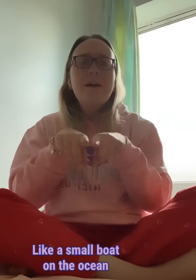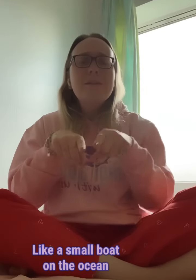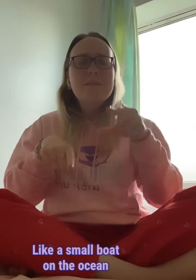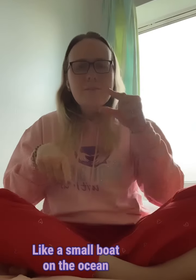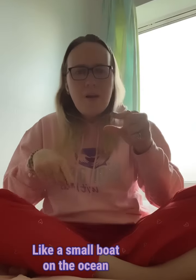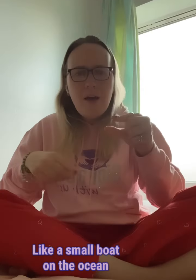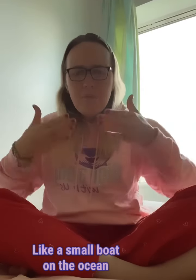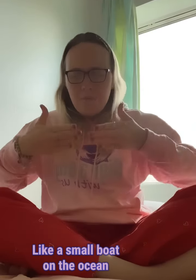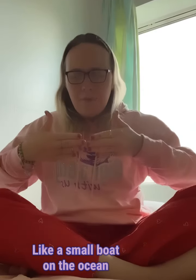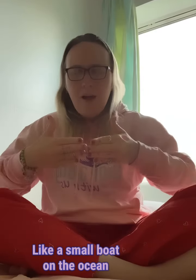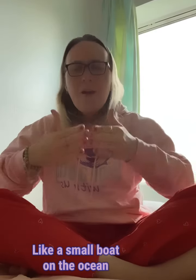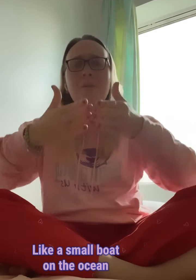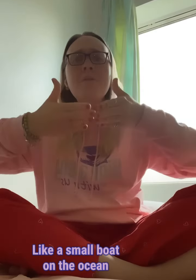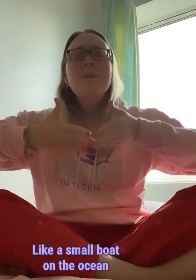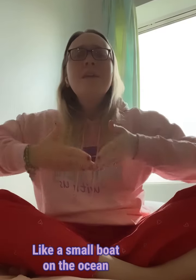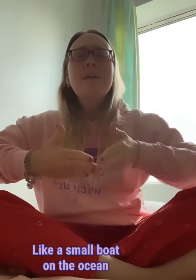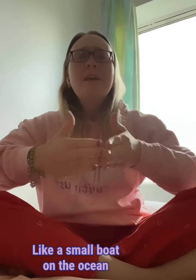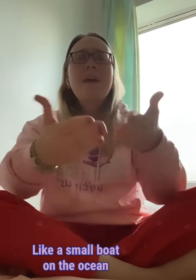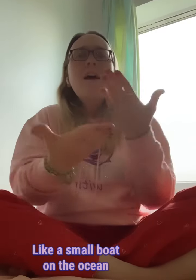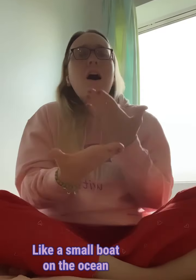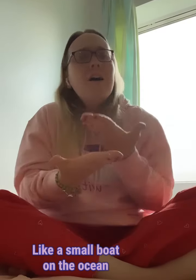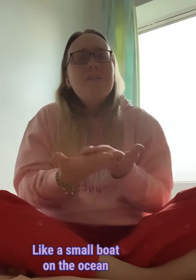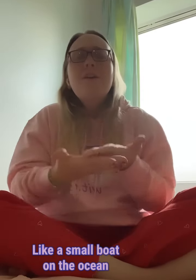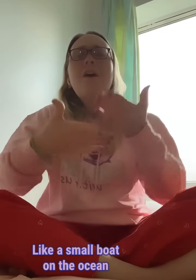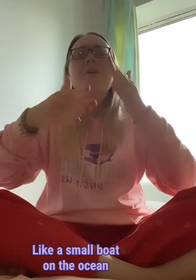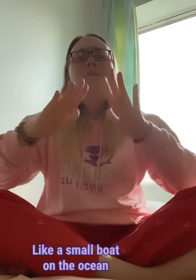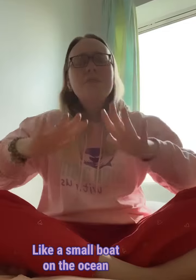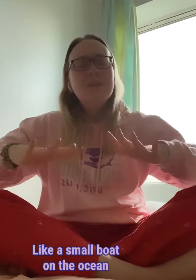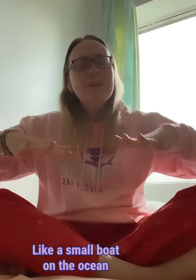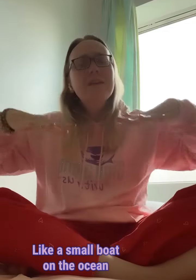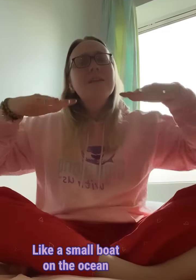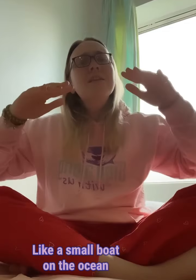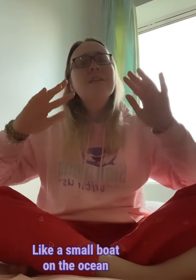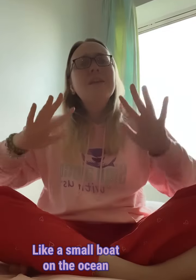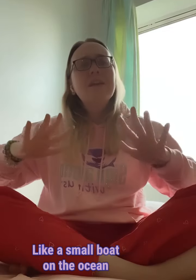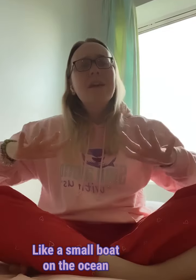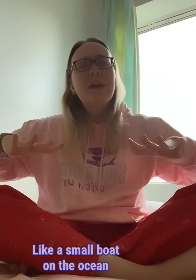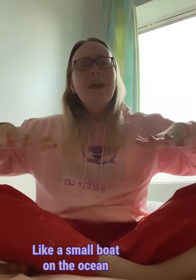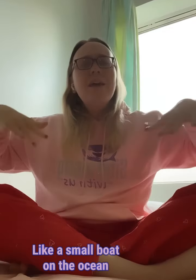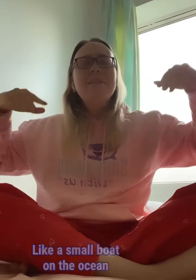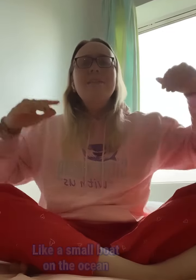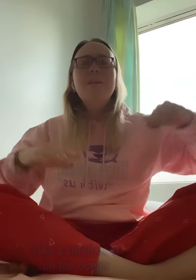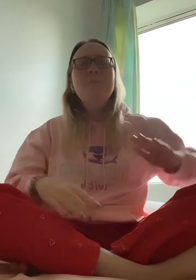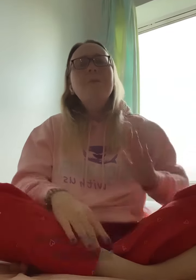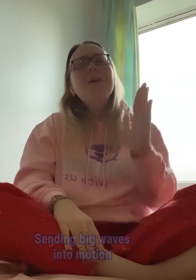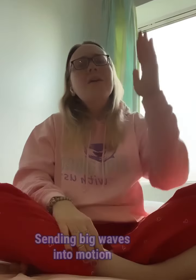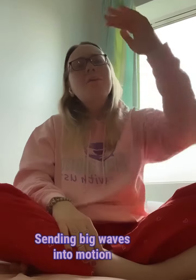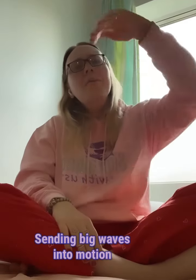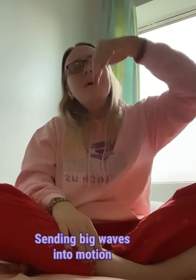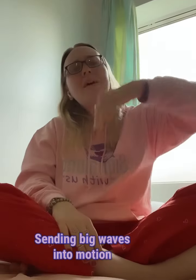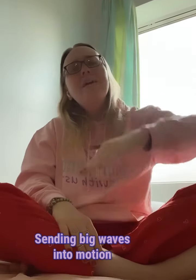like a small boat on the ocean, sending big